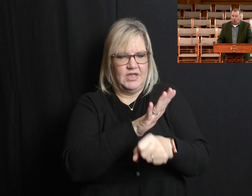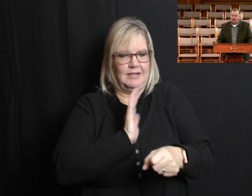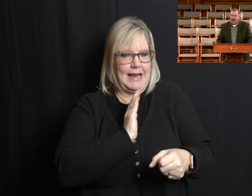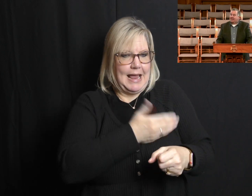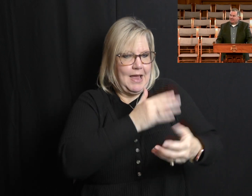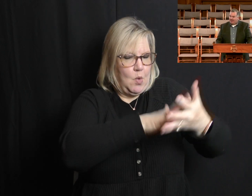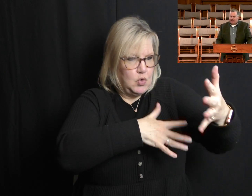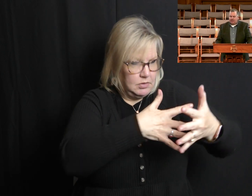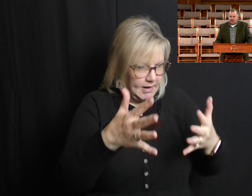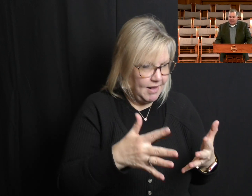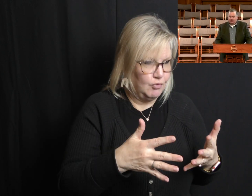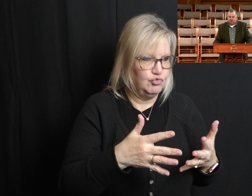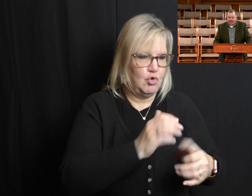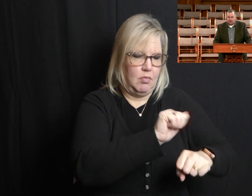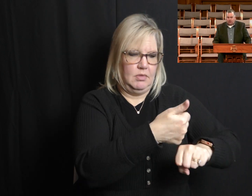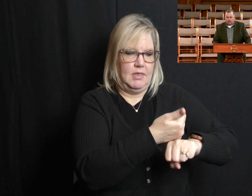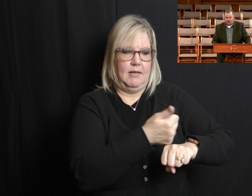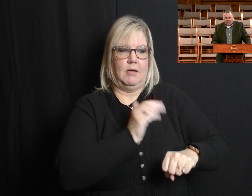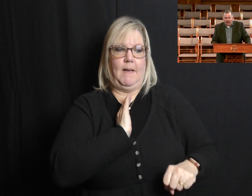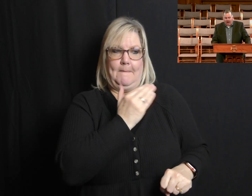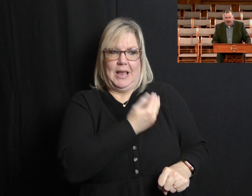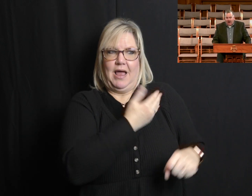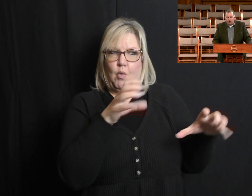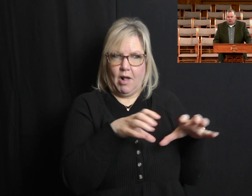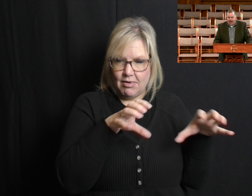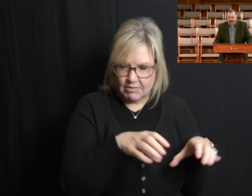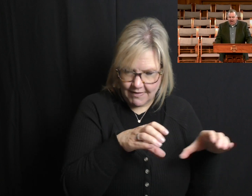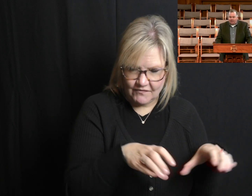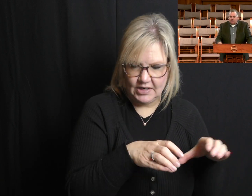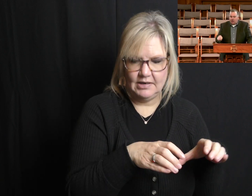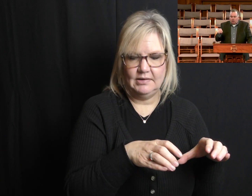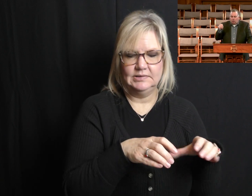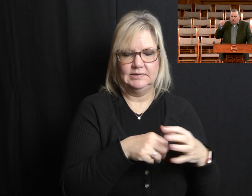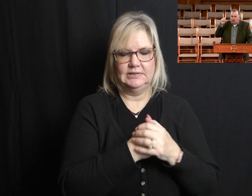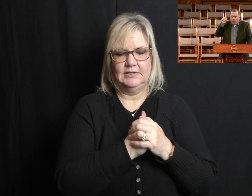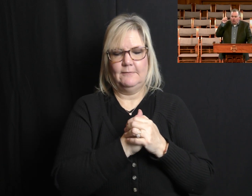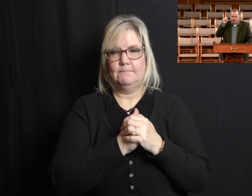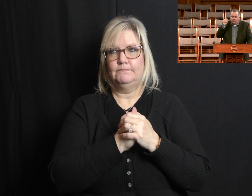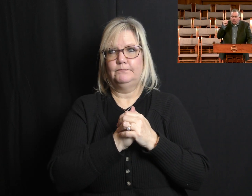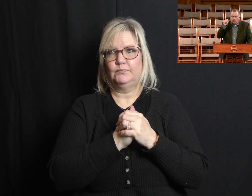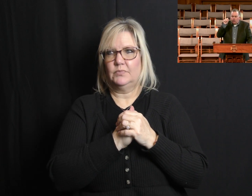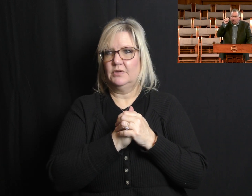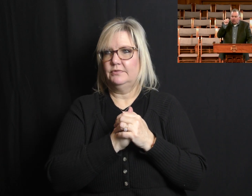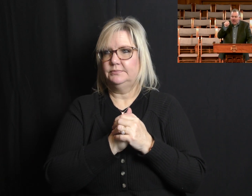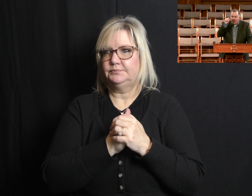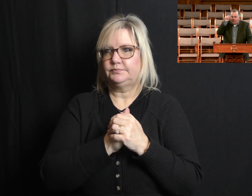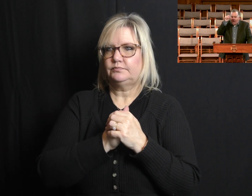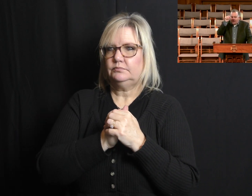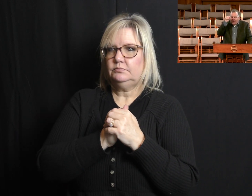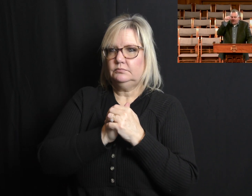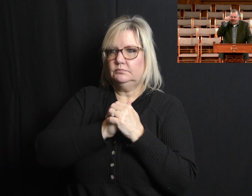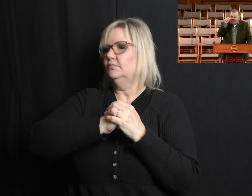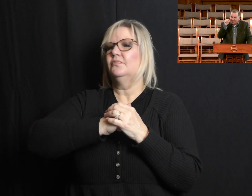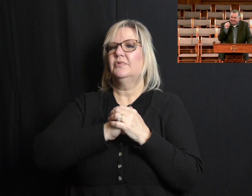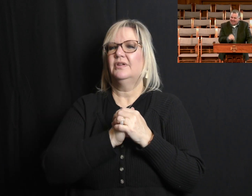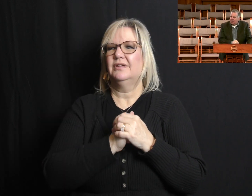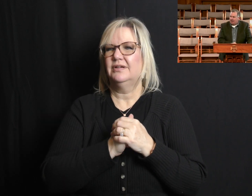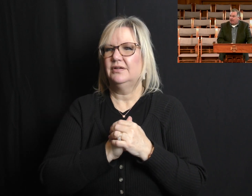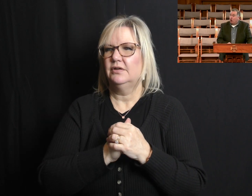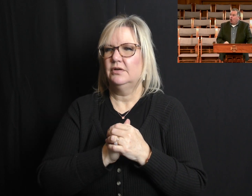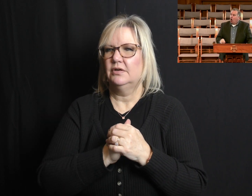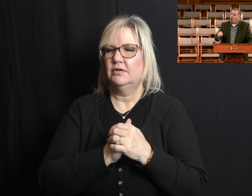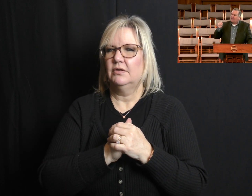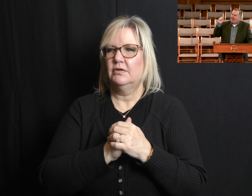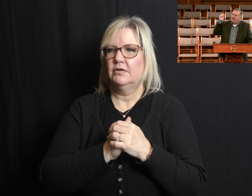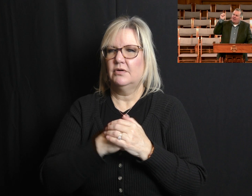our own activities and schedules. Our lives will go through life without even